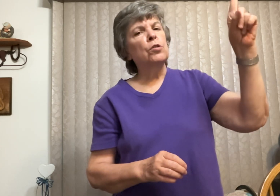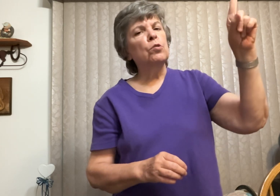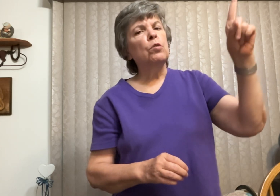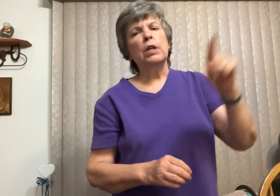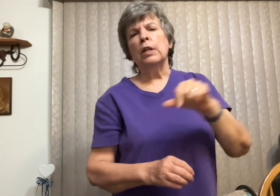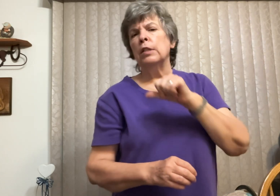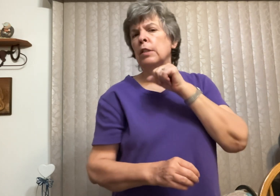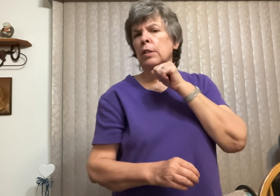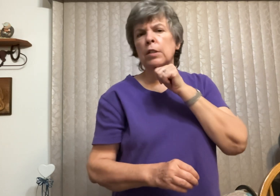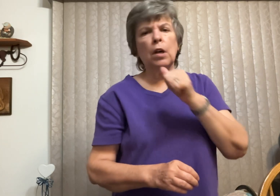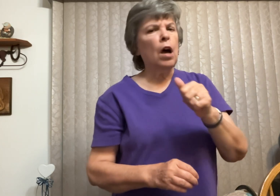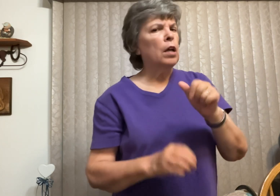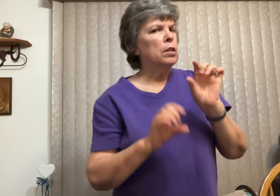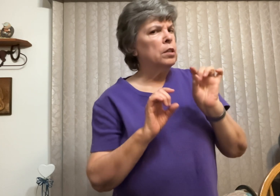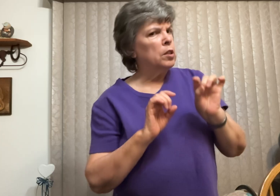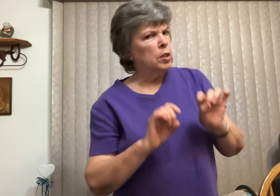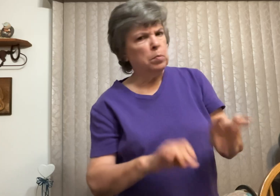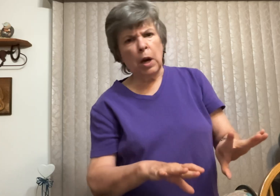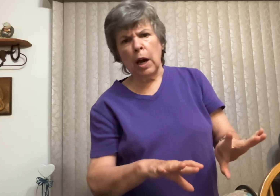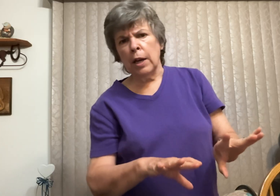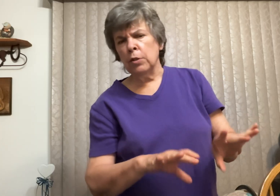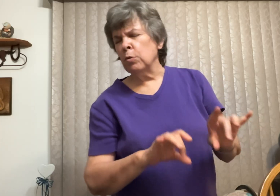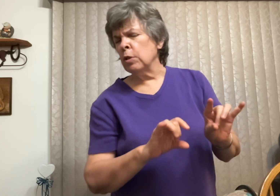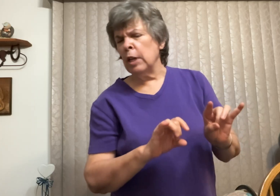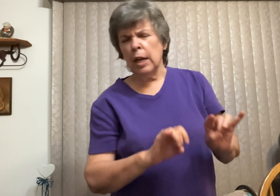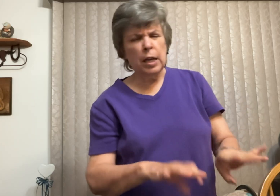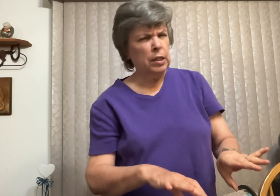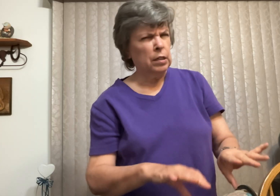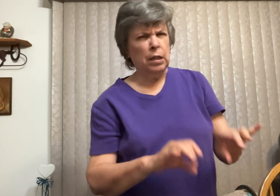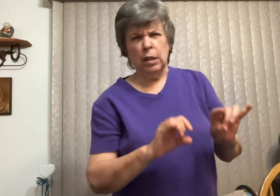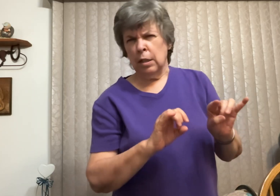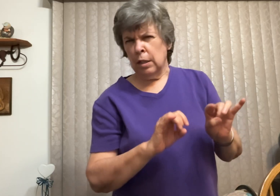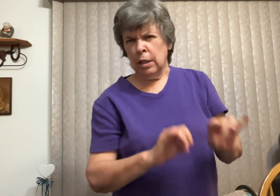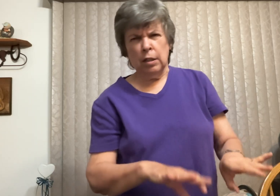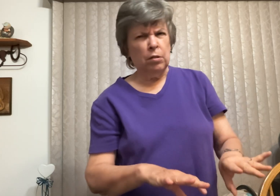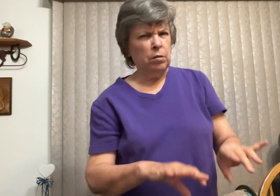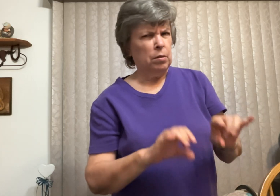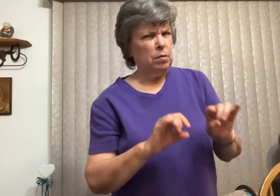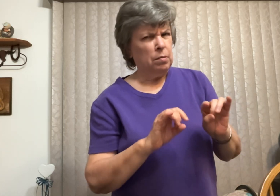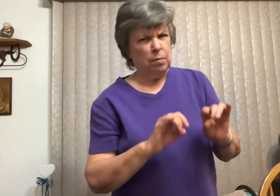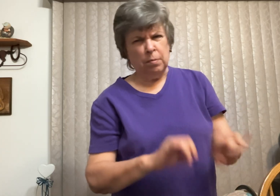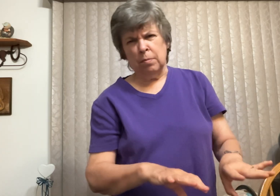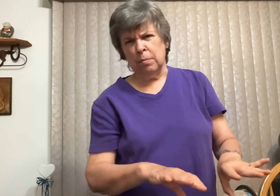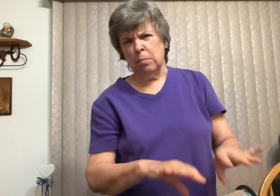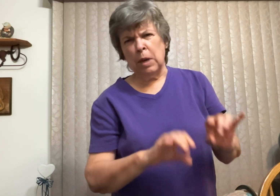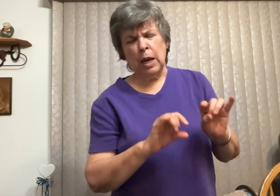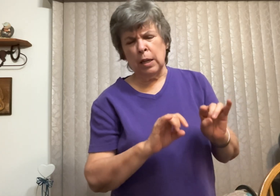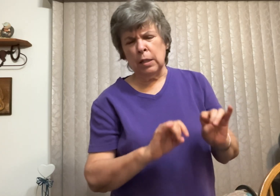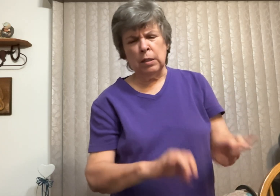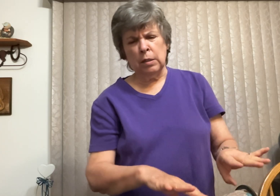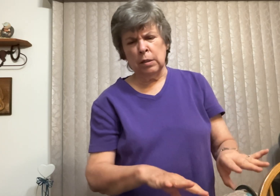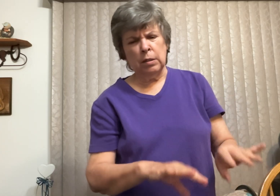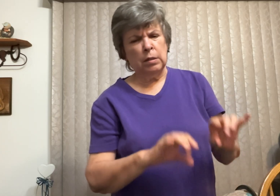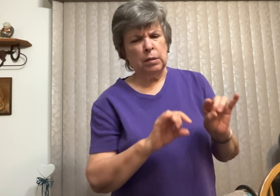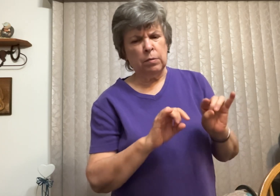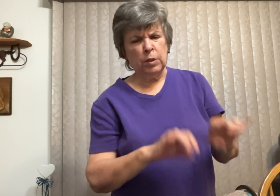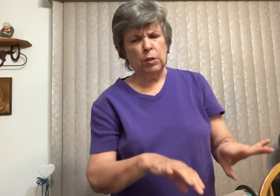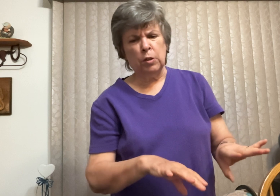You did not despise or hate and look mad when you